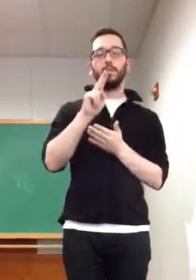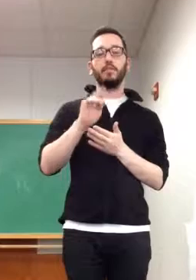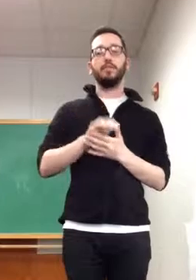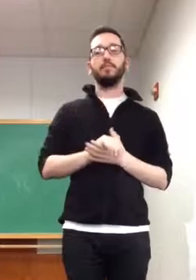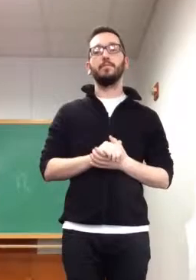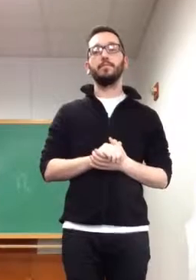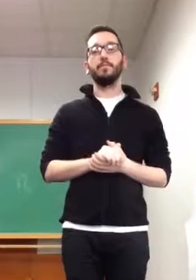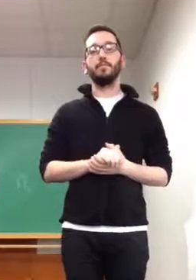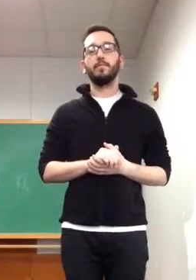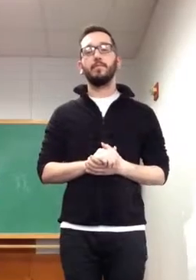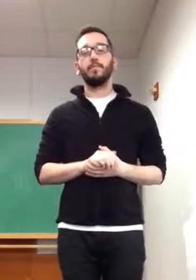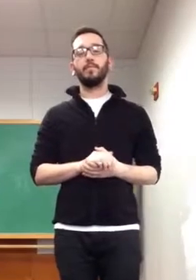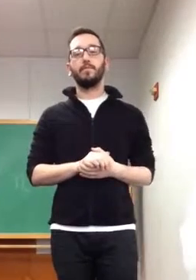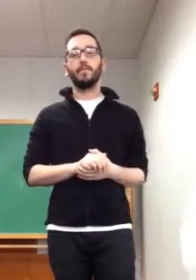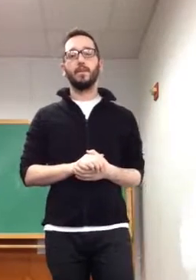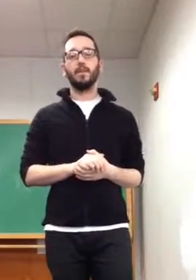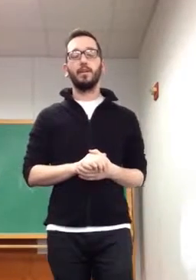It has been a very